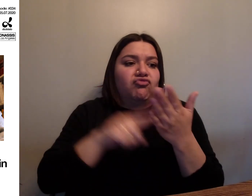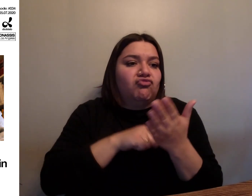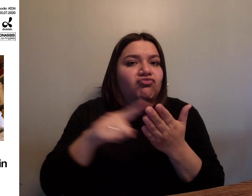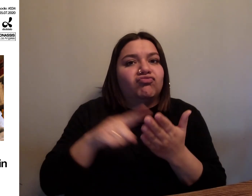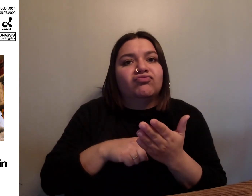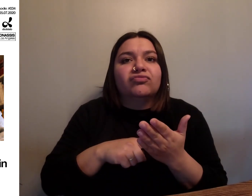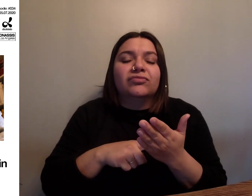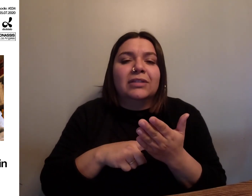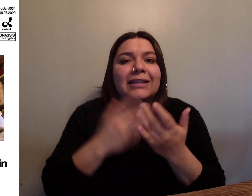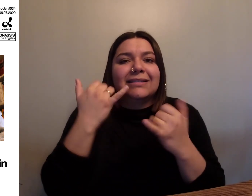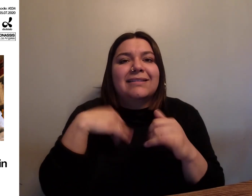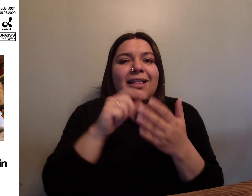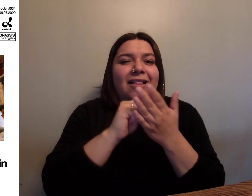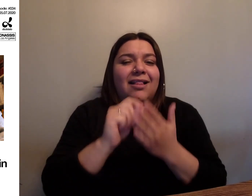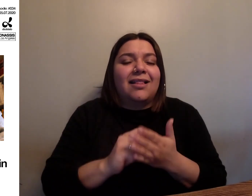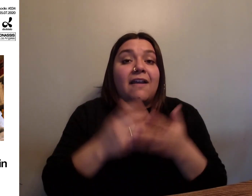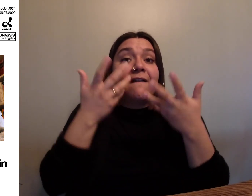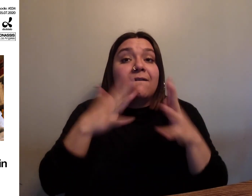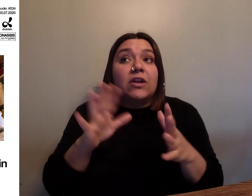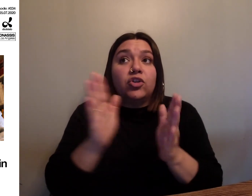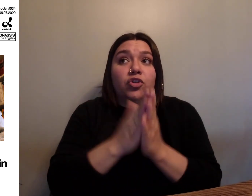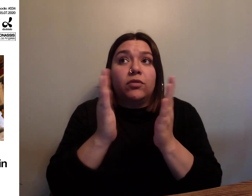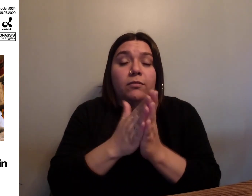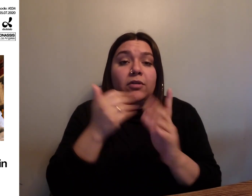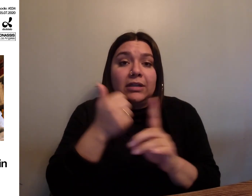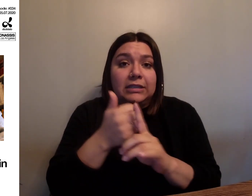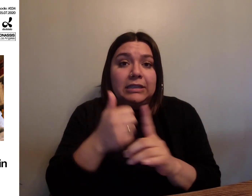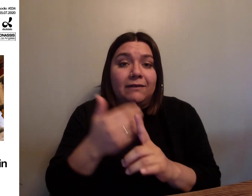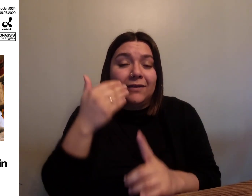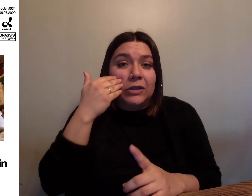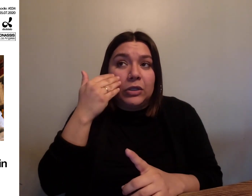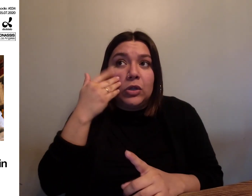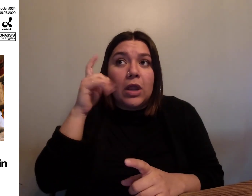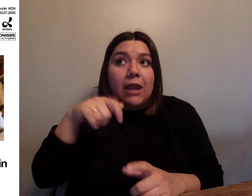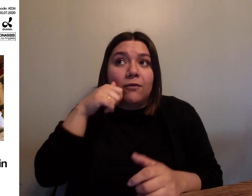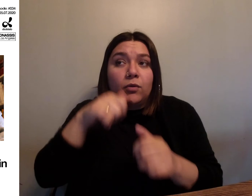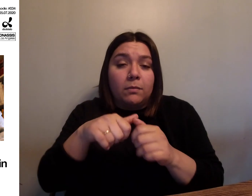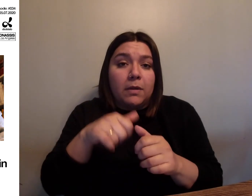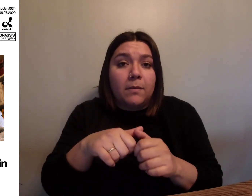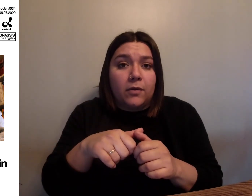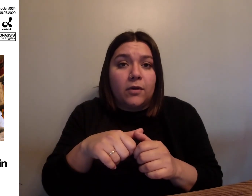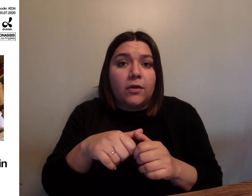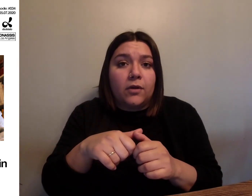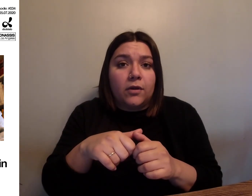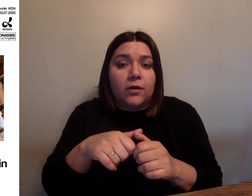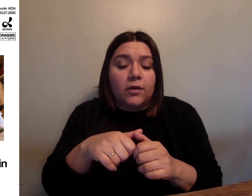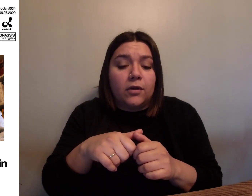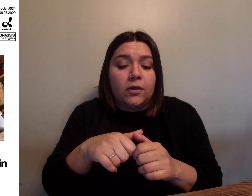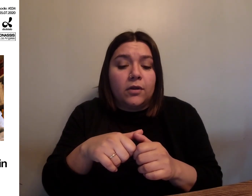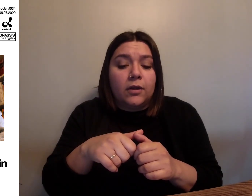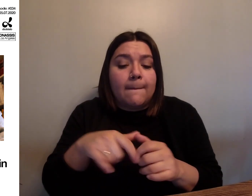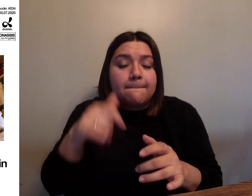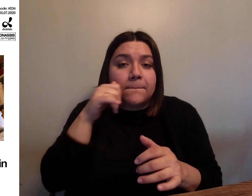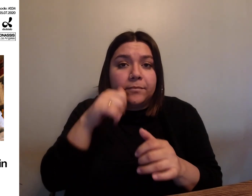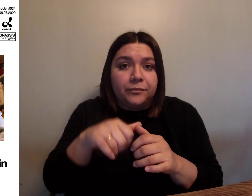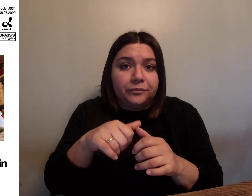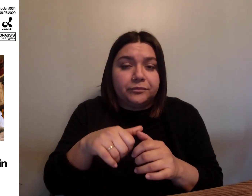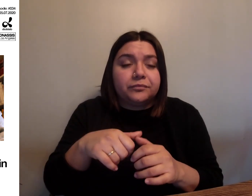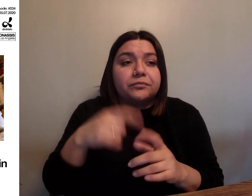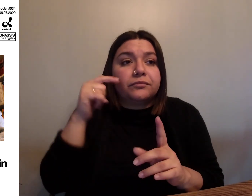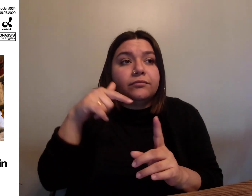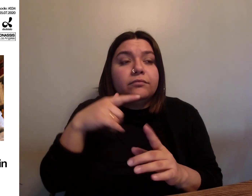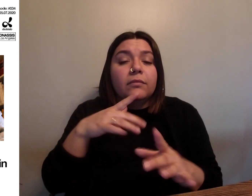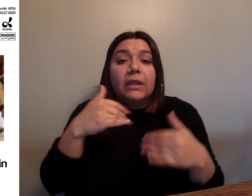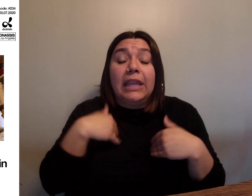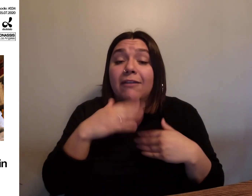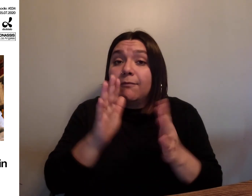proofs. And then the books. Do you perhaps remember in Proust, à la recherche du temps perdu,